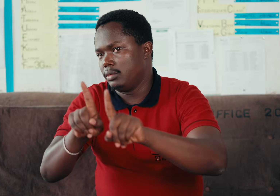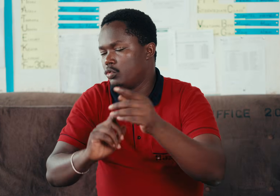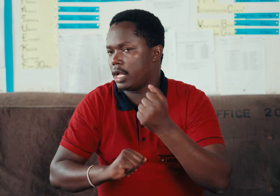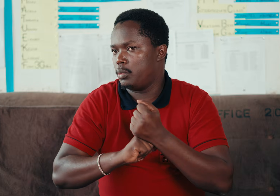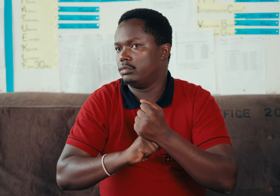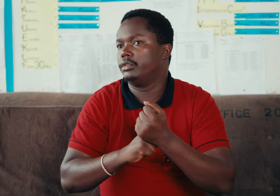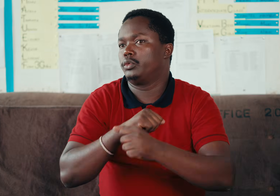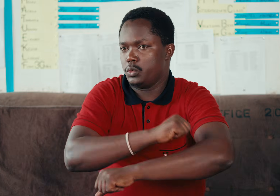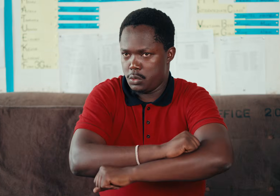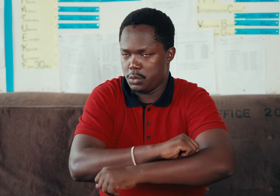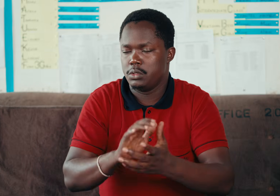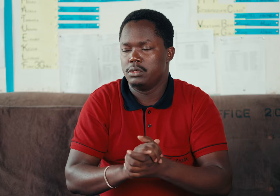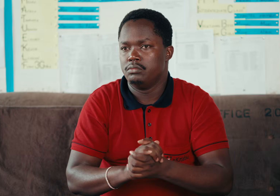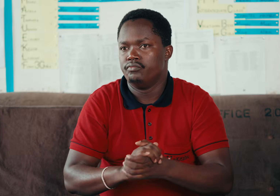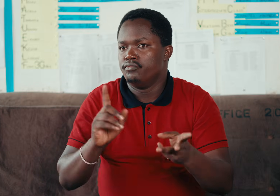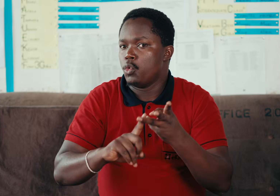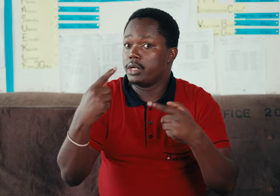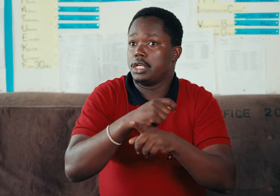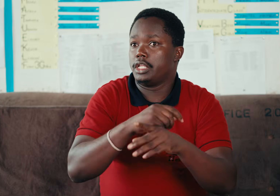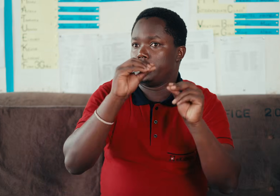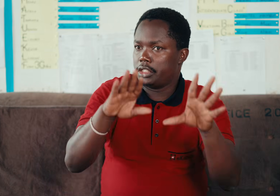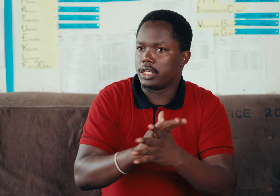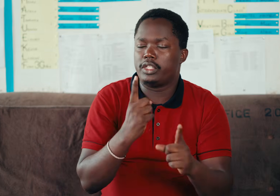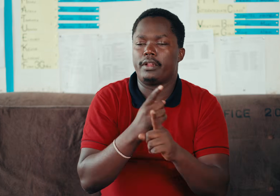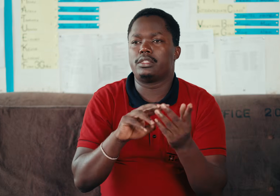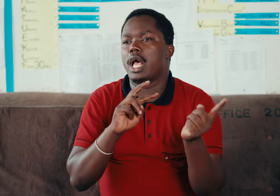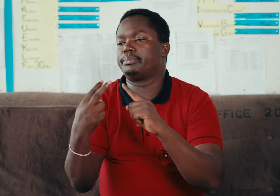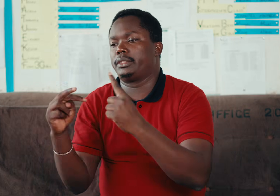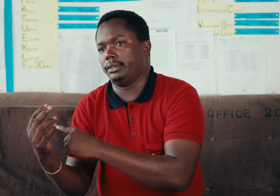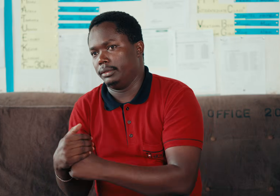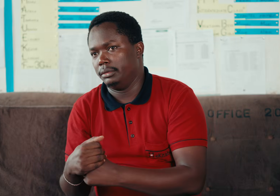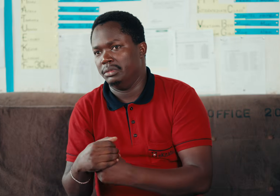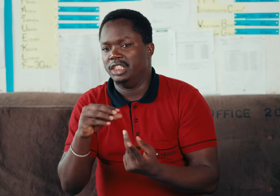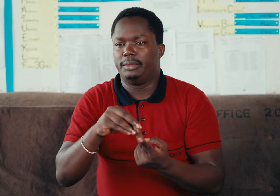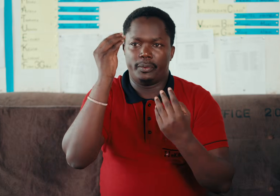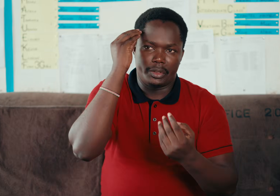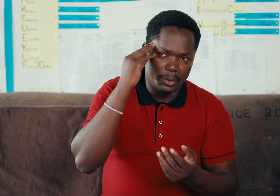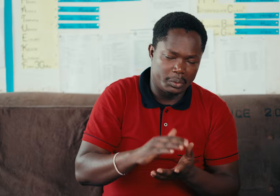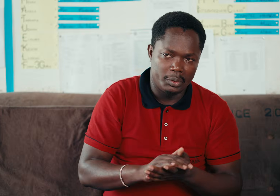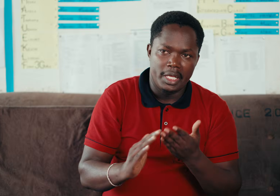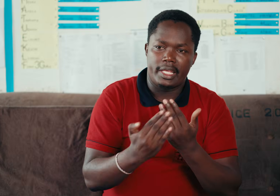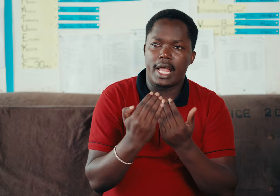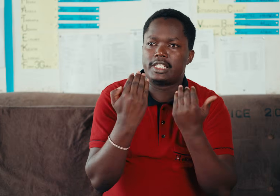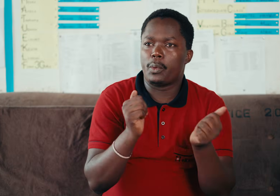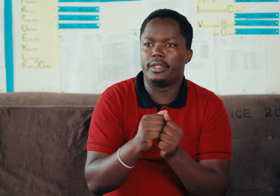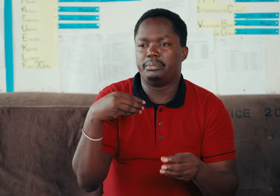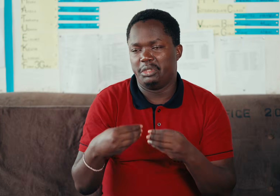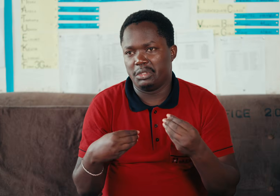line, as I said, with the curriculum to support the teaching. We also do trainings and different aspects like special education, caring